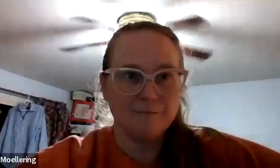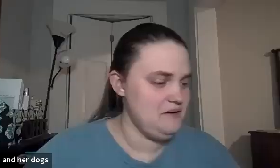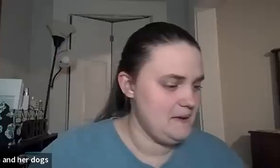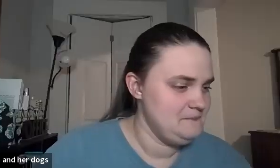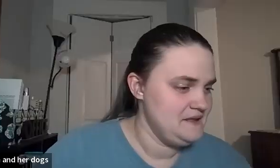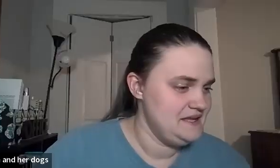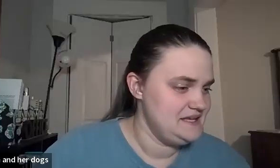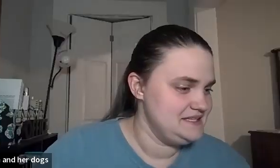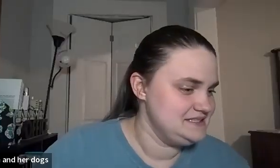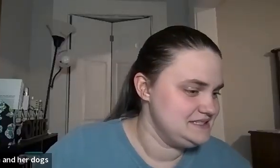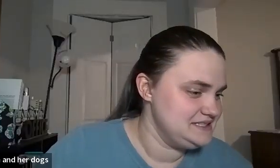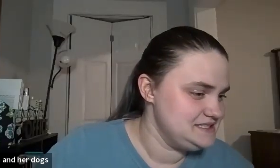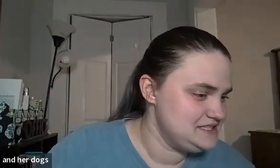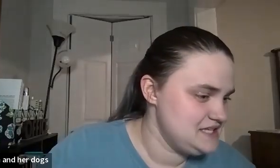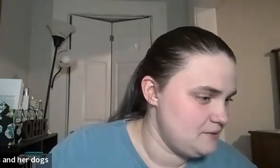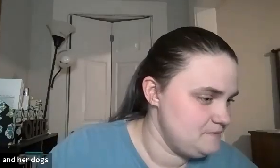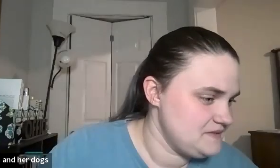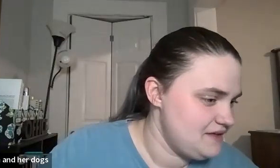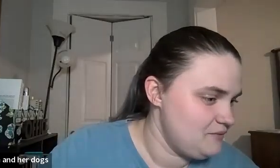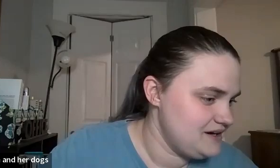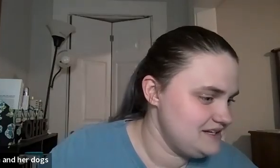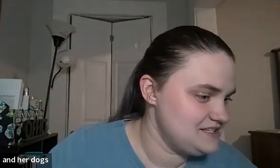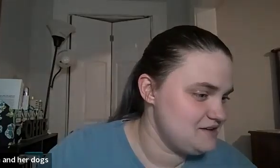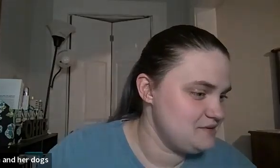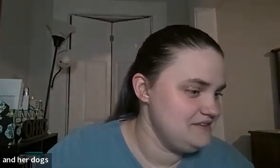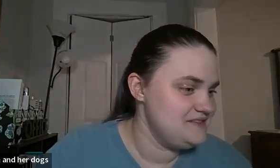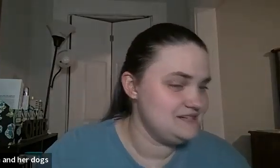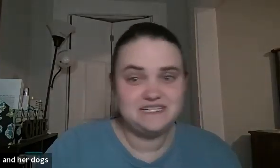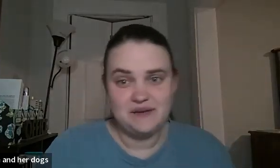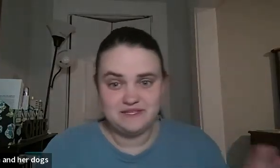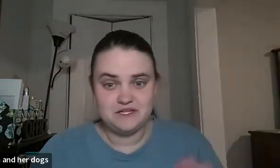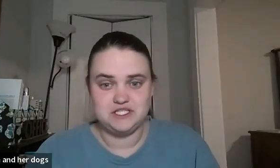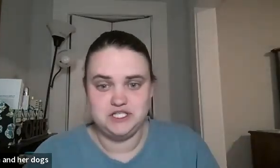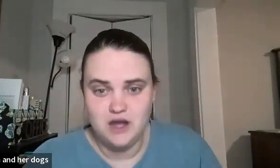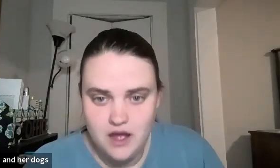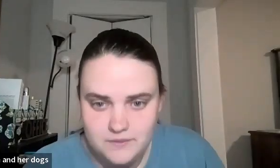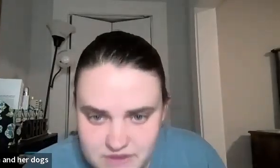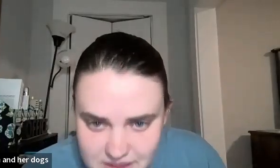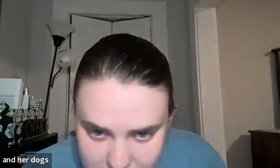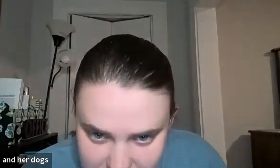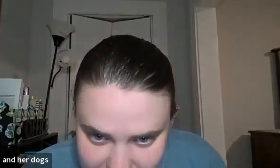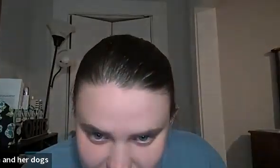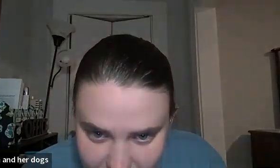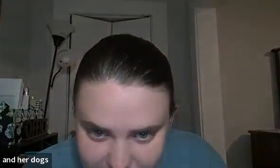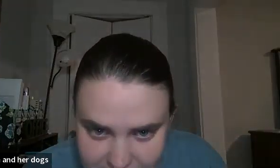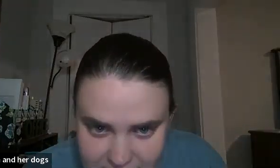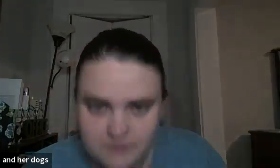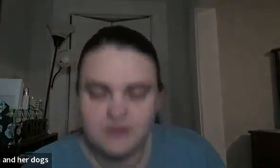Okay. So we're going to start with the different types of jobs. Once I move this, got it. There we go.